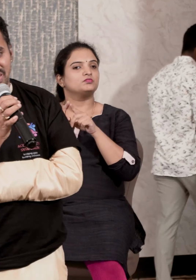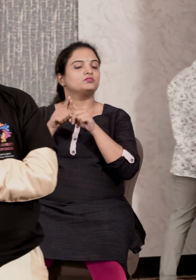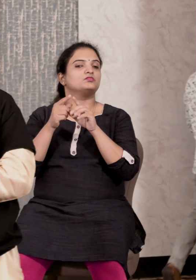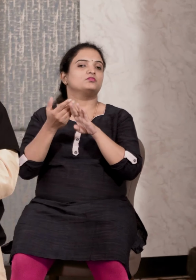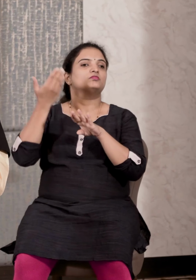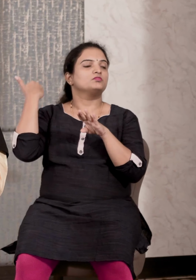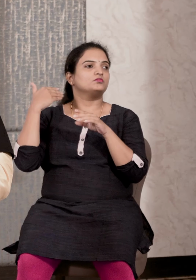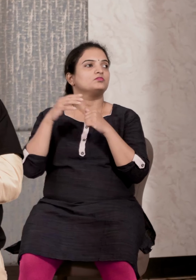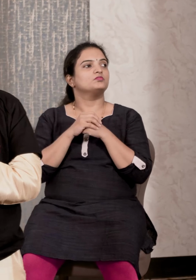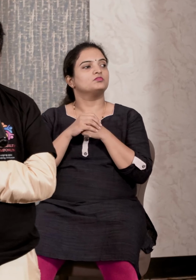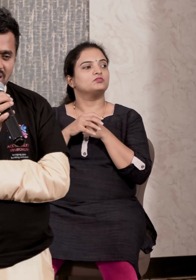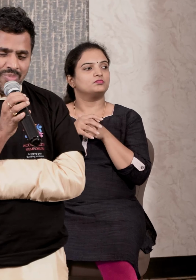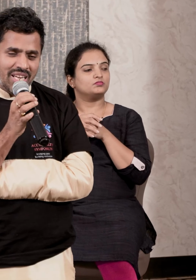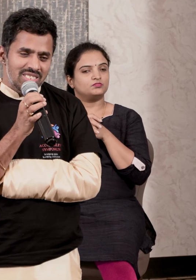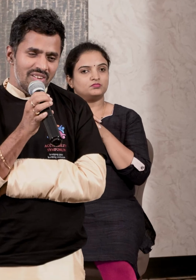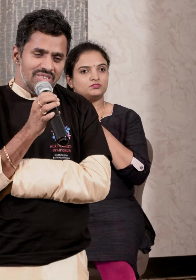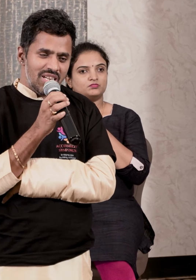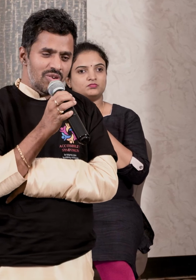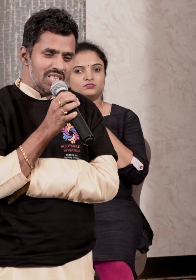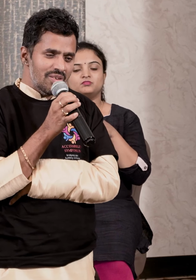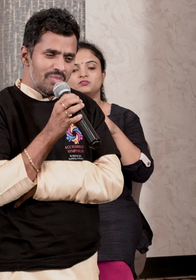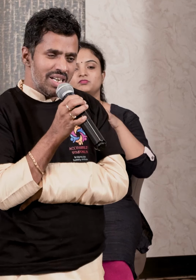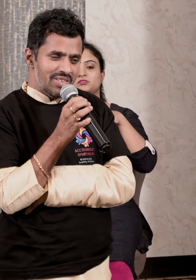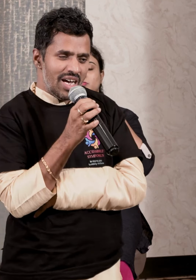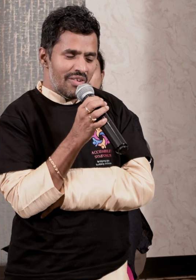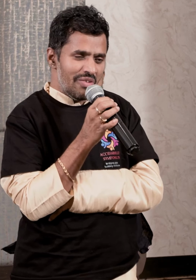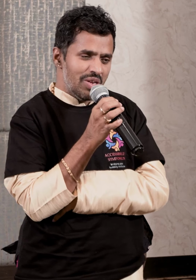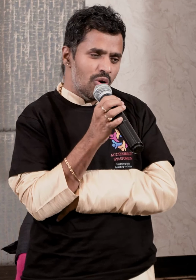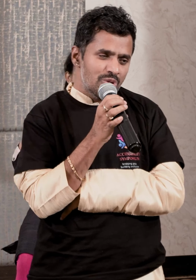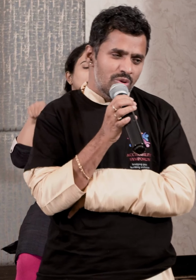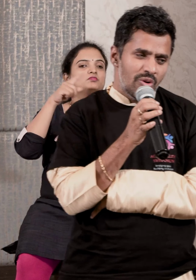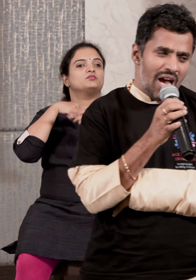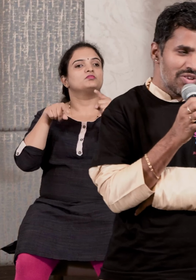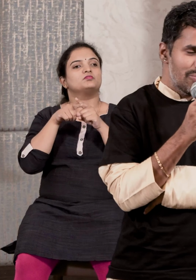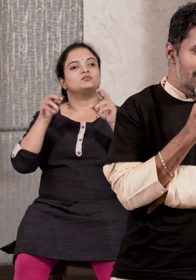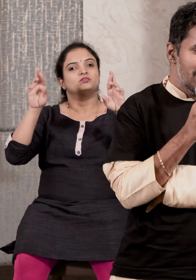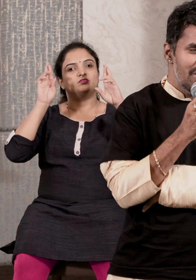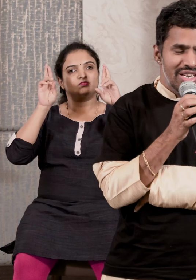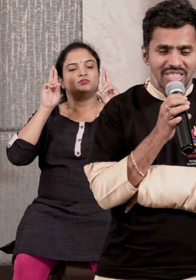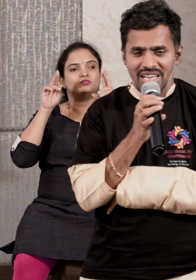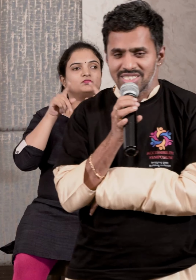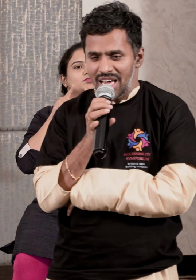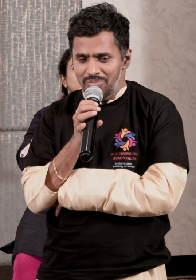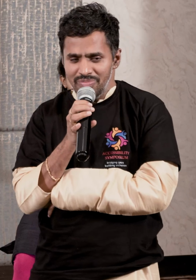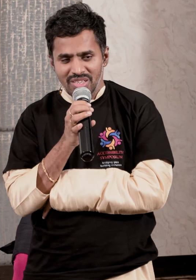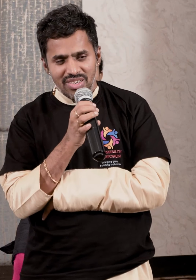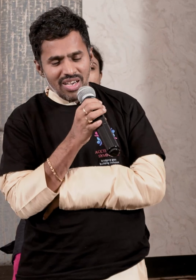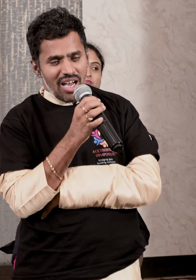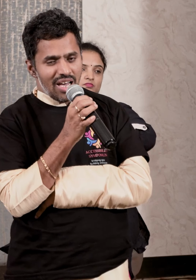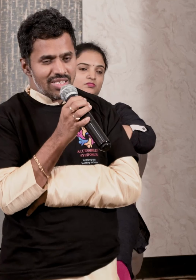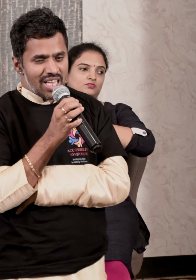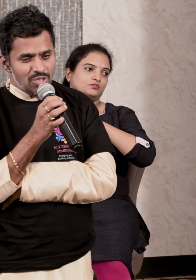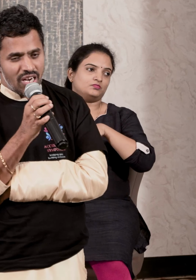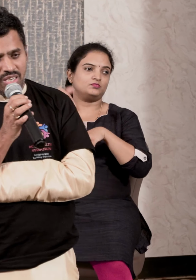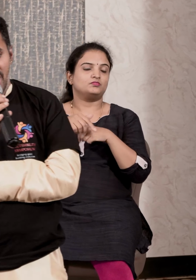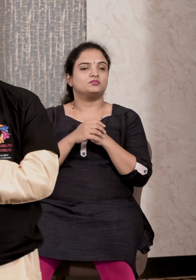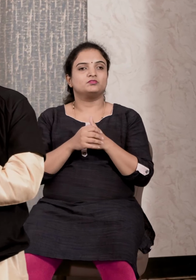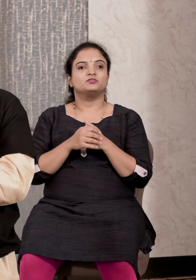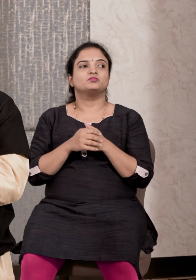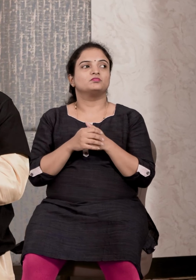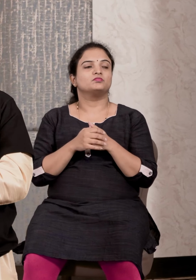right? But accepting itself is a good thing. But yeah, we hope to have him here in the next time. Thanks to